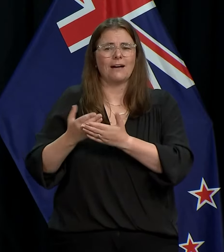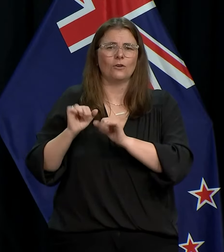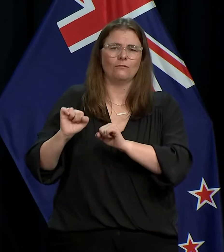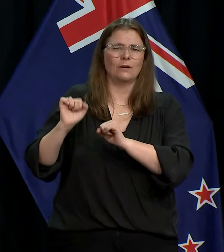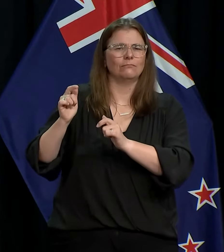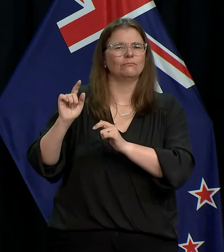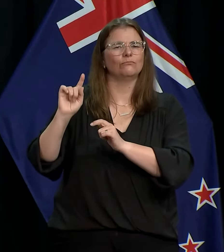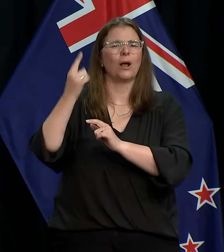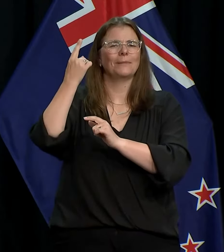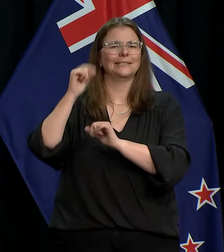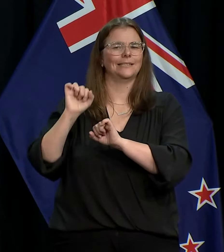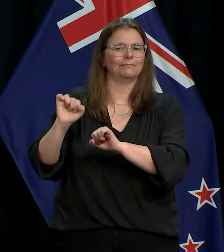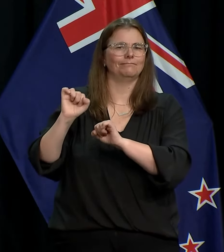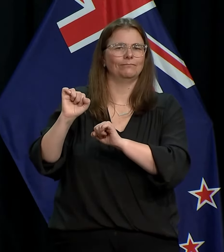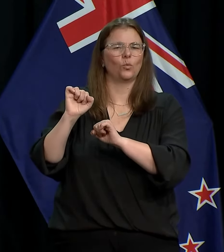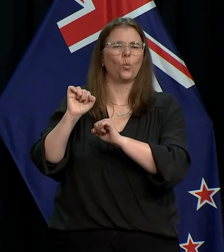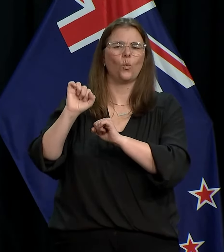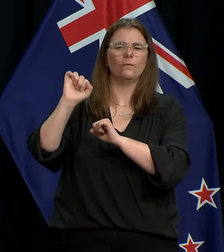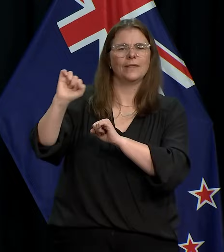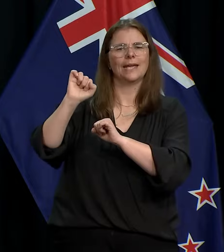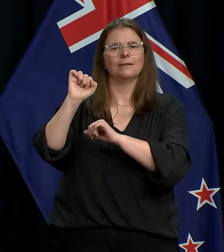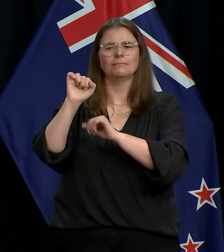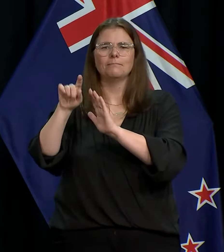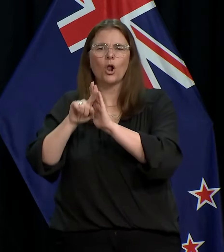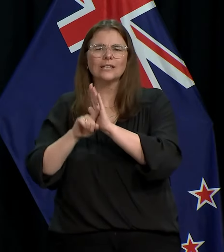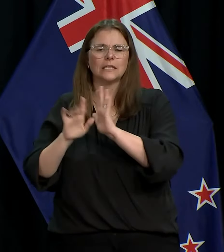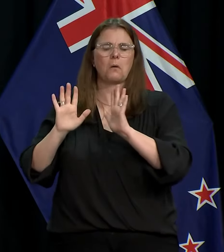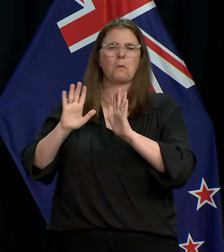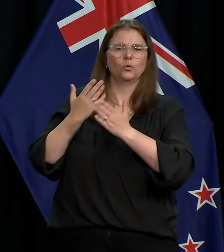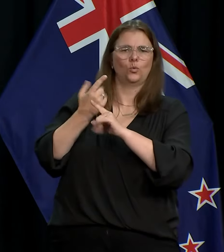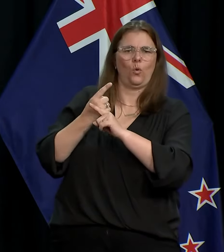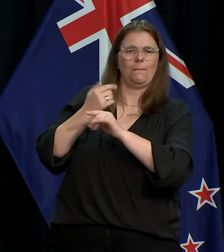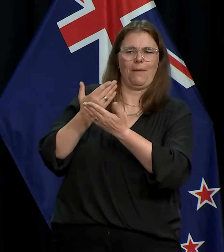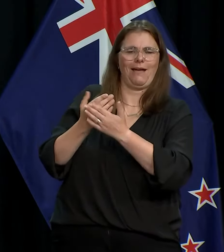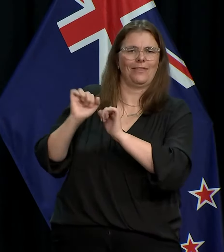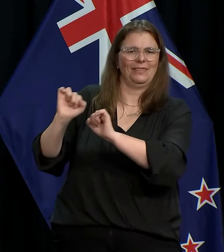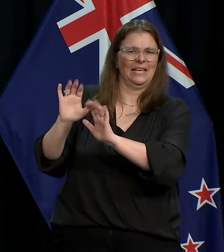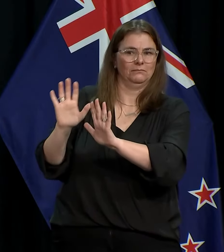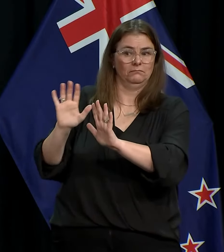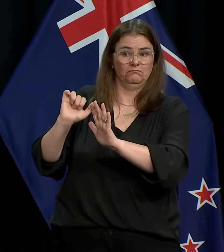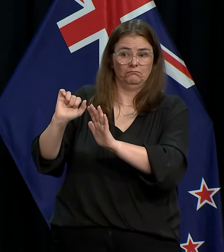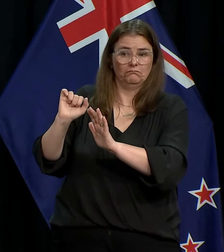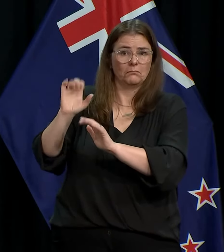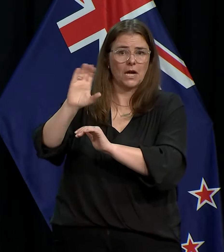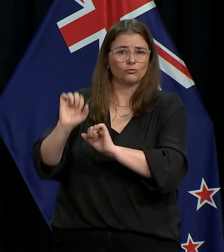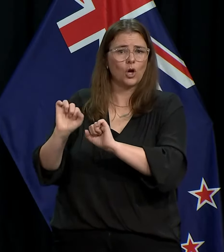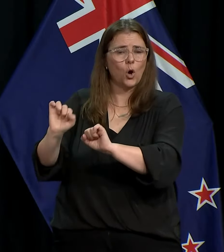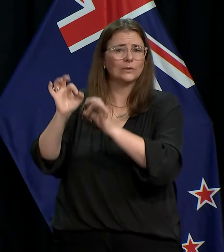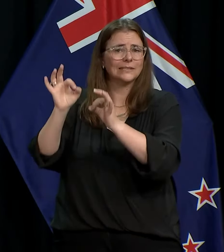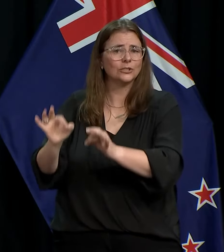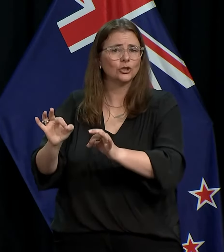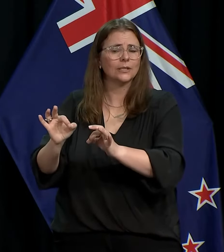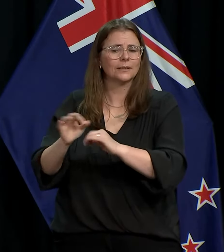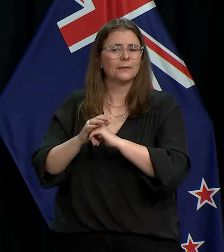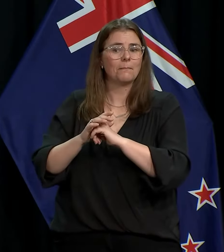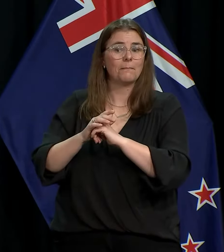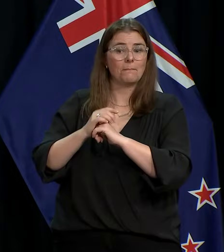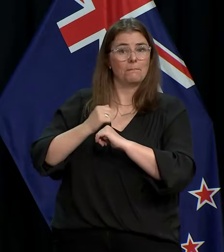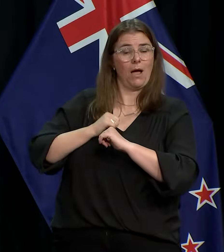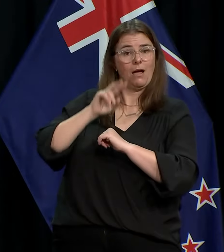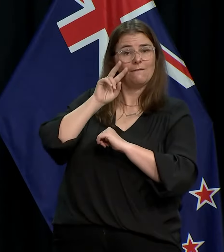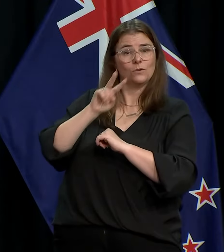the Prime Minister's foreign policy. Obviously, that is a matter for them as a sovereign nation. However, I consider us to